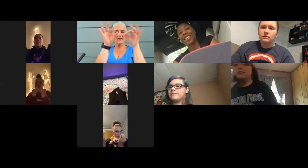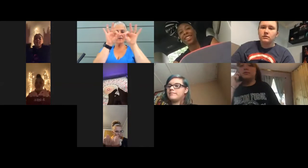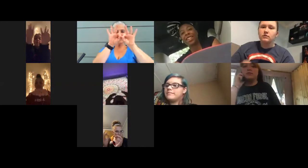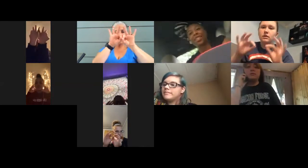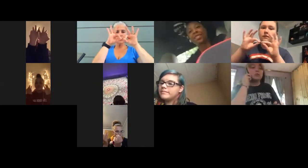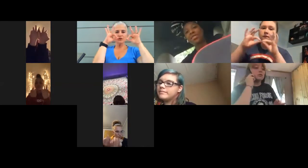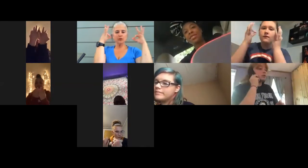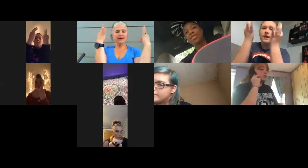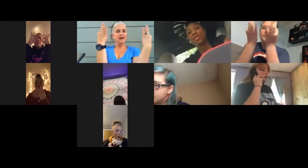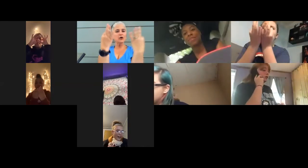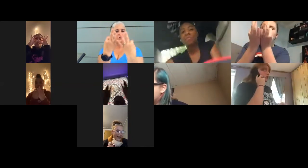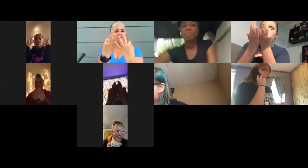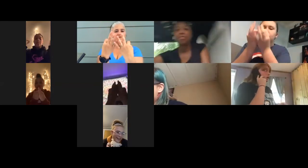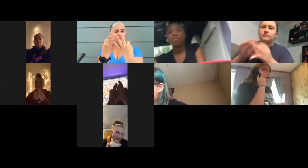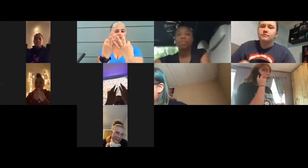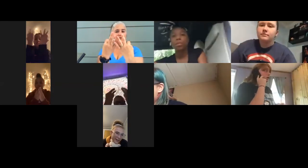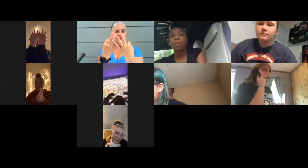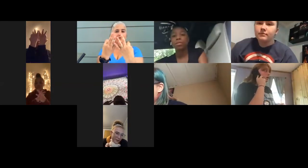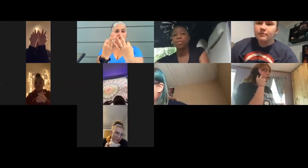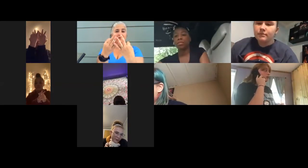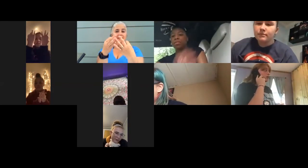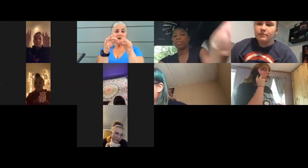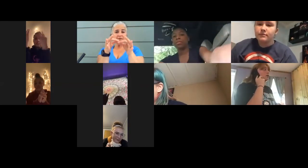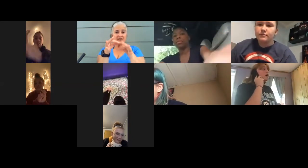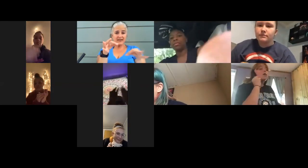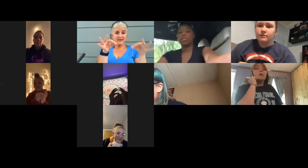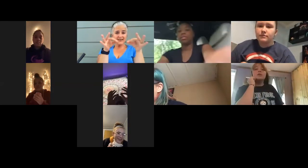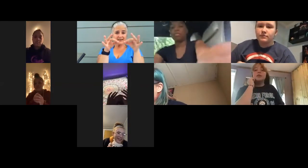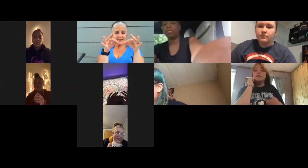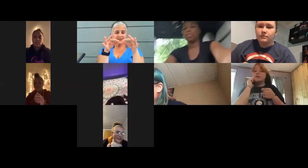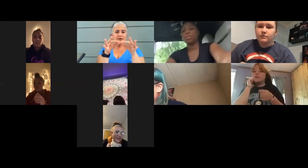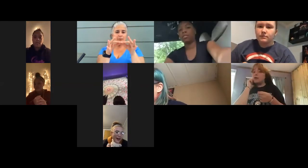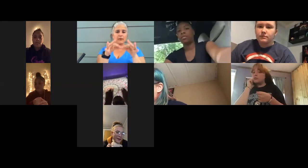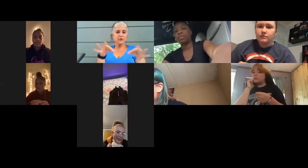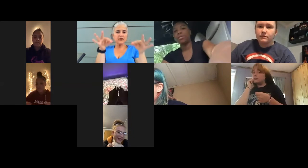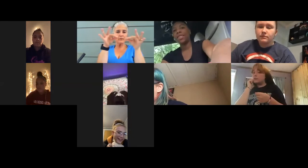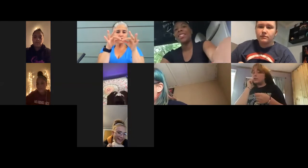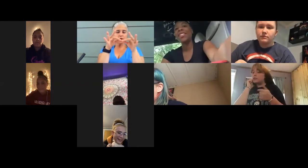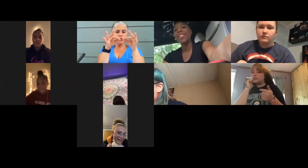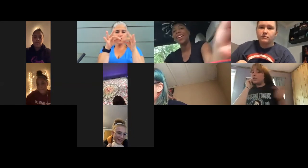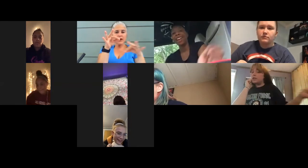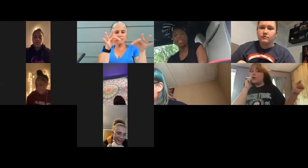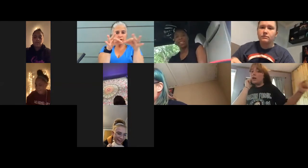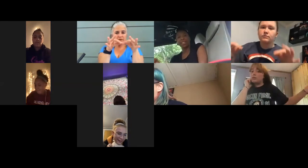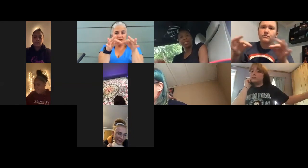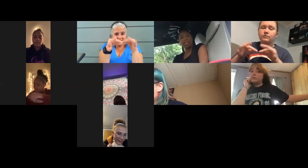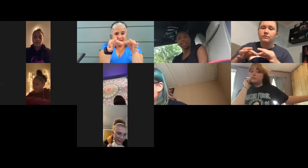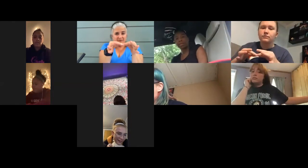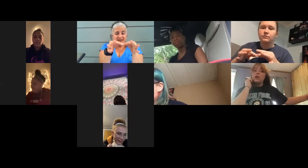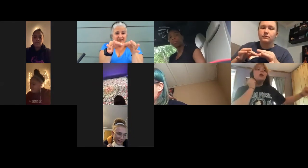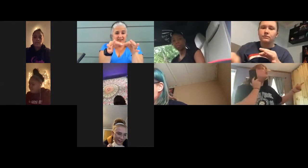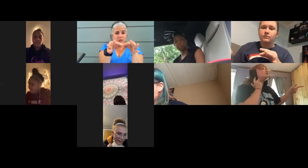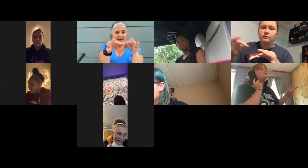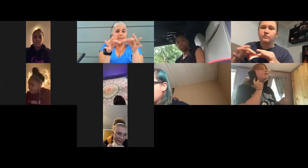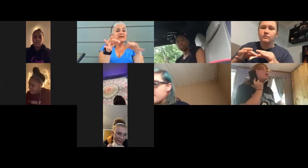Family. F goes around. Family. Now, if it does this, it's either both can move or one moves. If it's